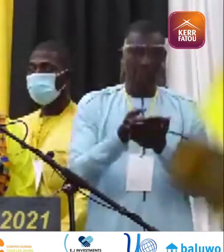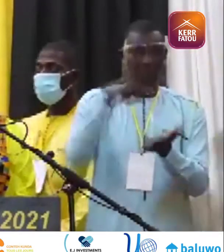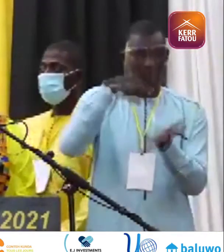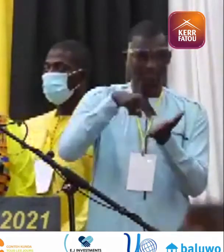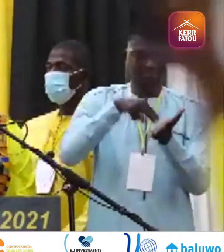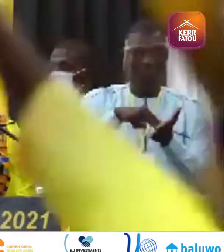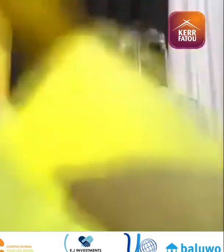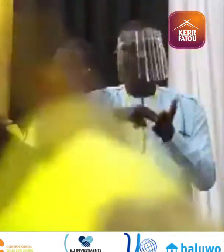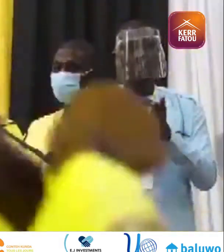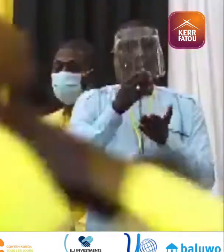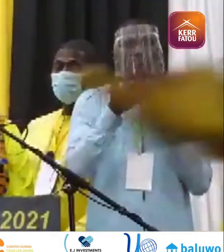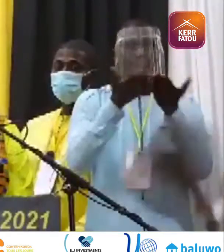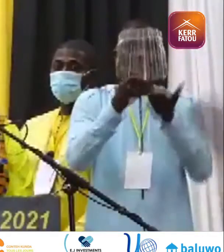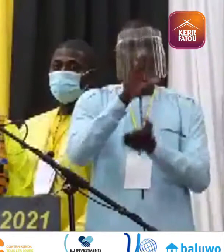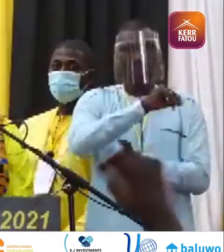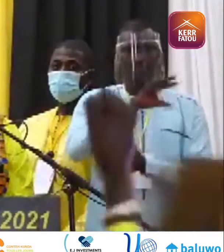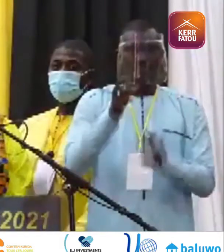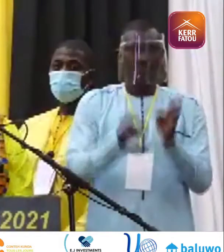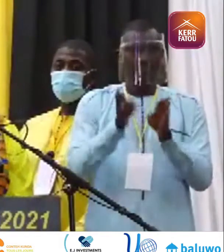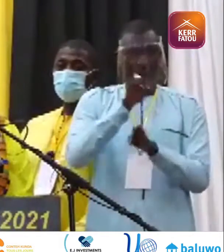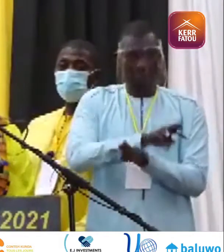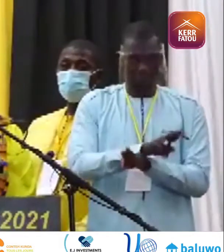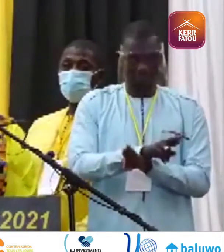give the activity report.